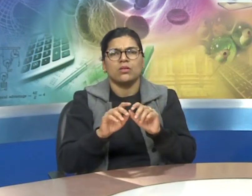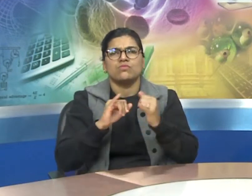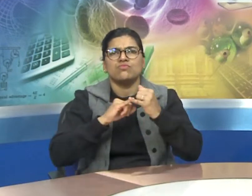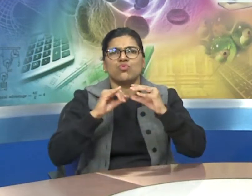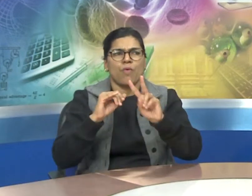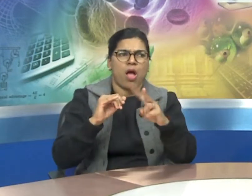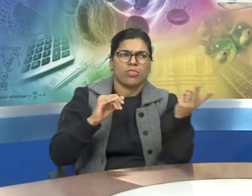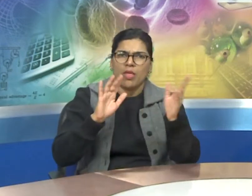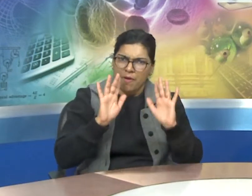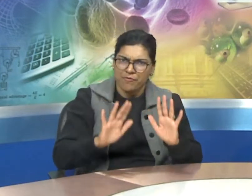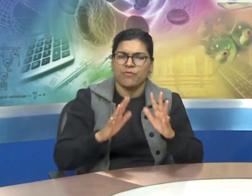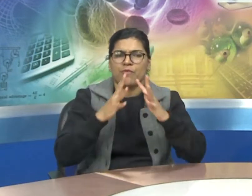Insert.